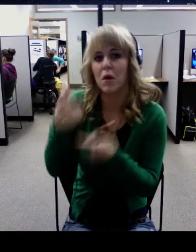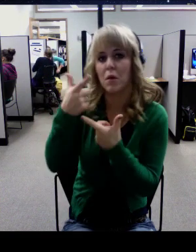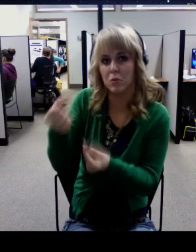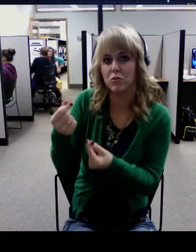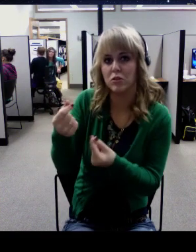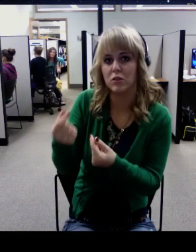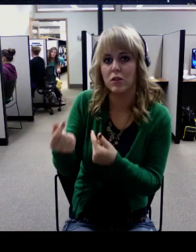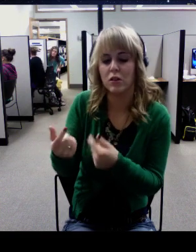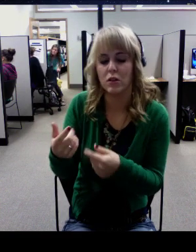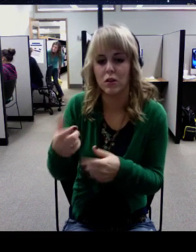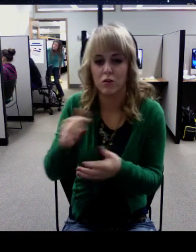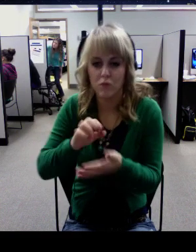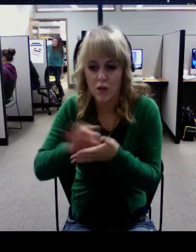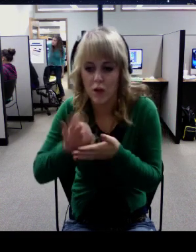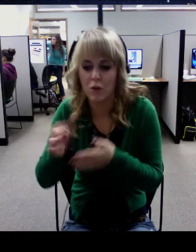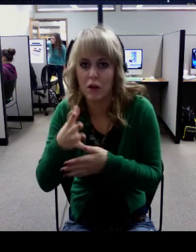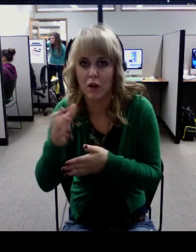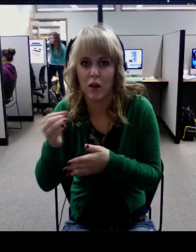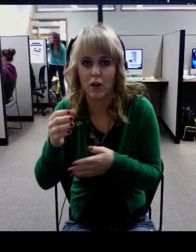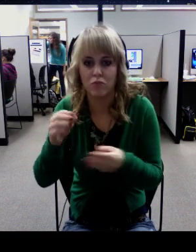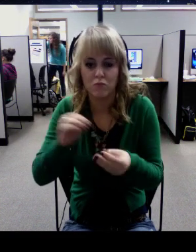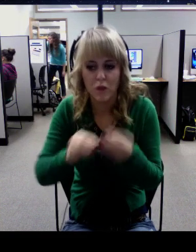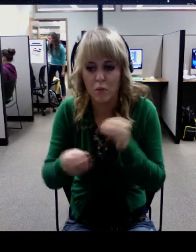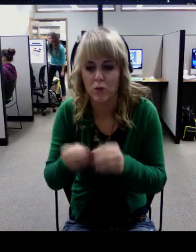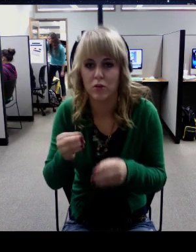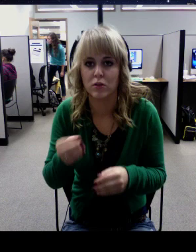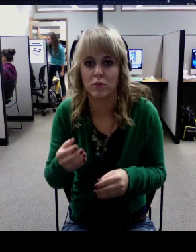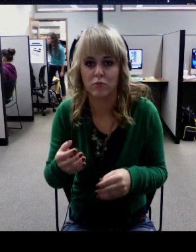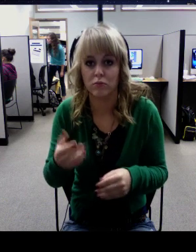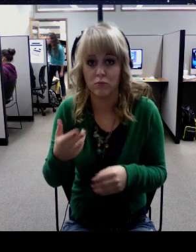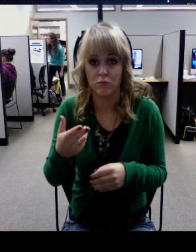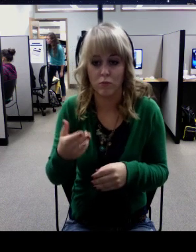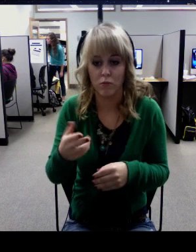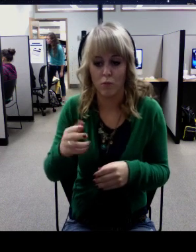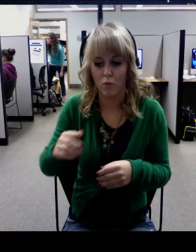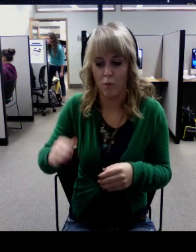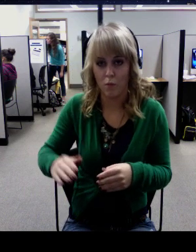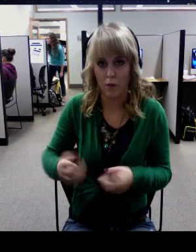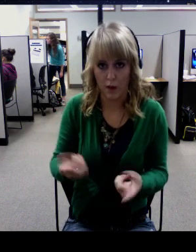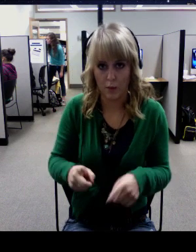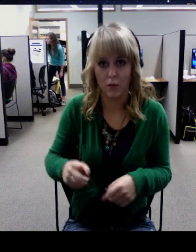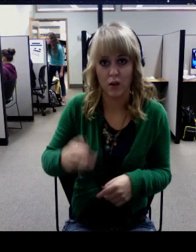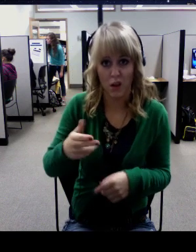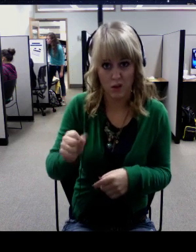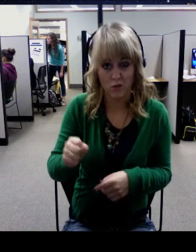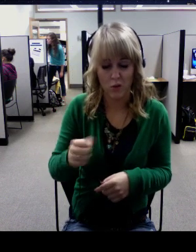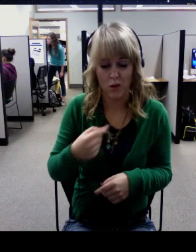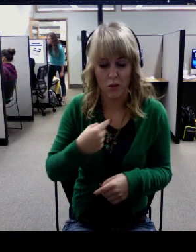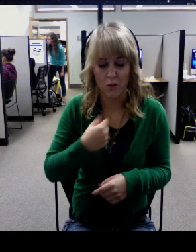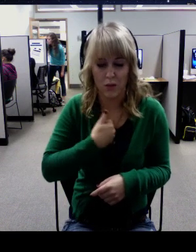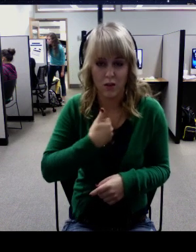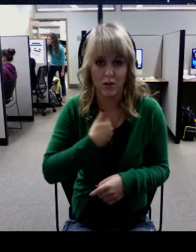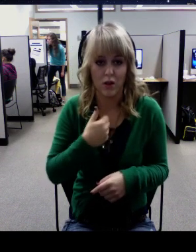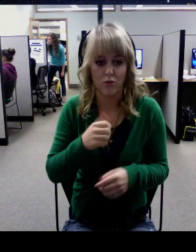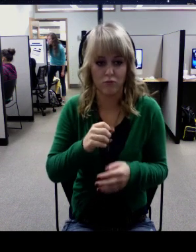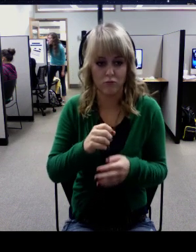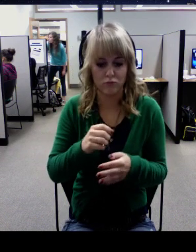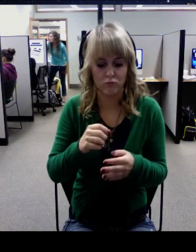I took accounting in high school and really enjoyed it and decided to pursue it in college also. I went to Ricks